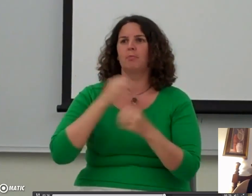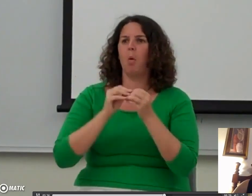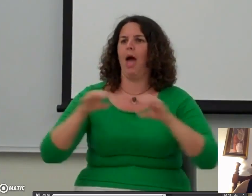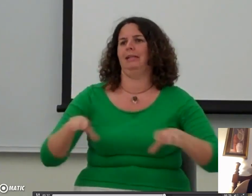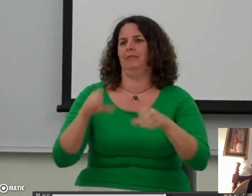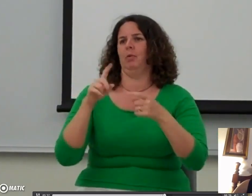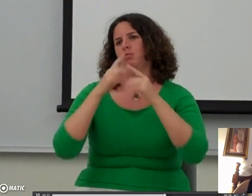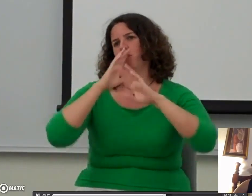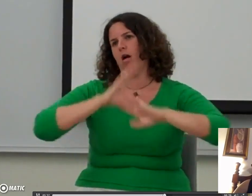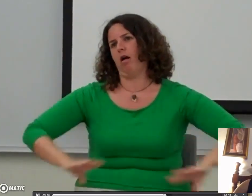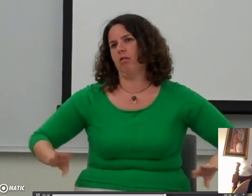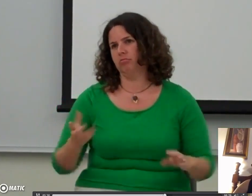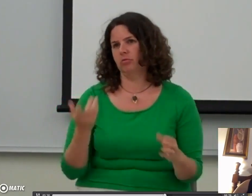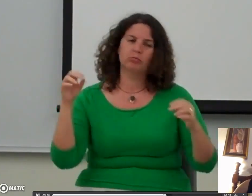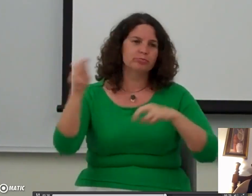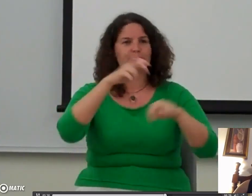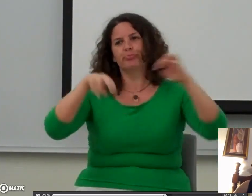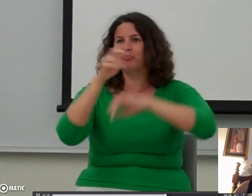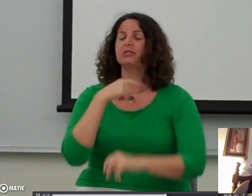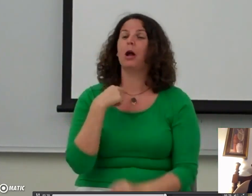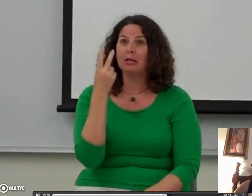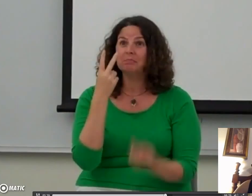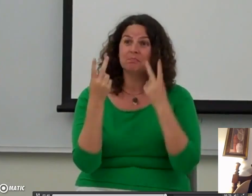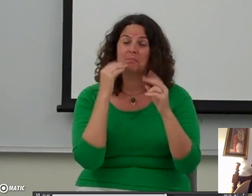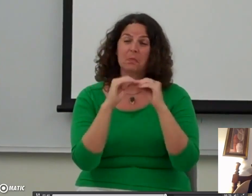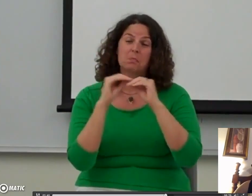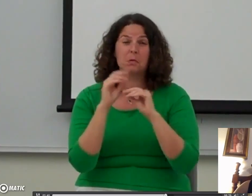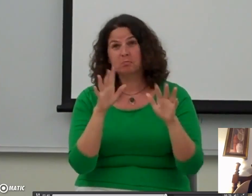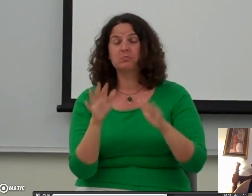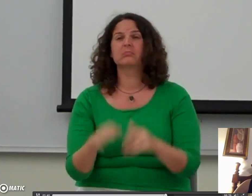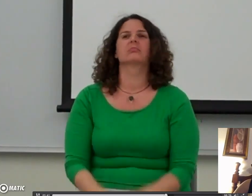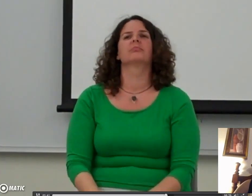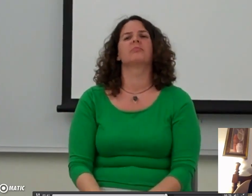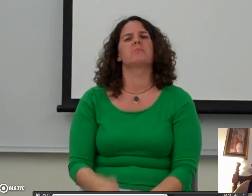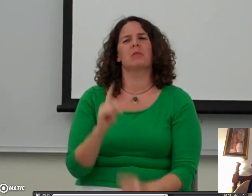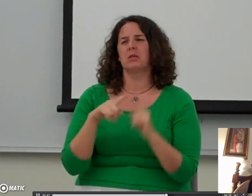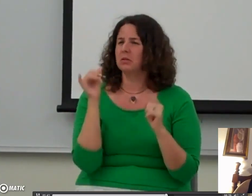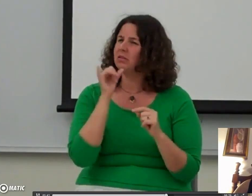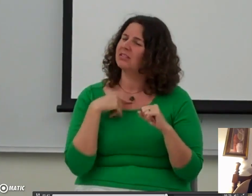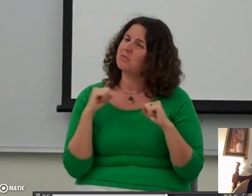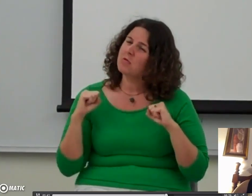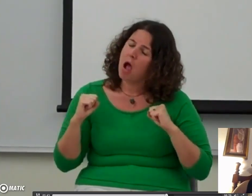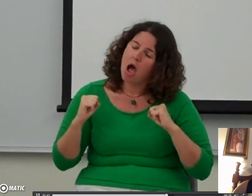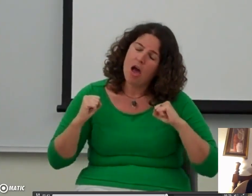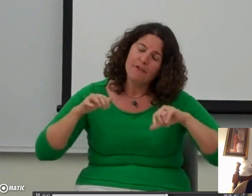and we waited for the polar bears. It was more quiet out, so the polar bears were more active, and I got to see them interact with each other